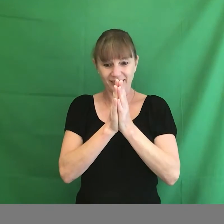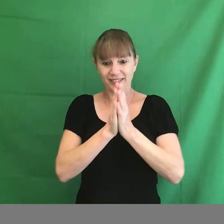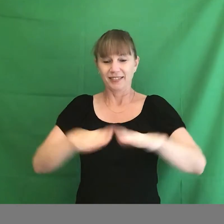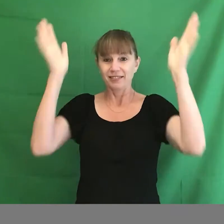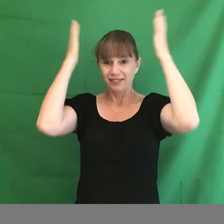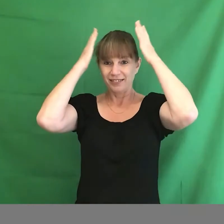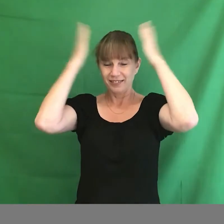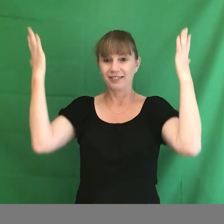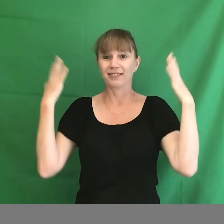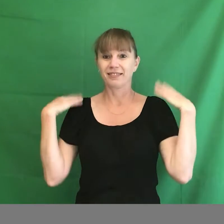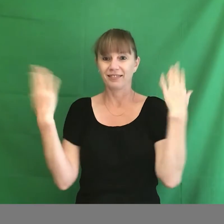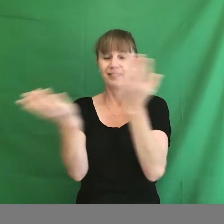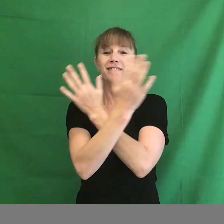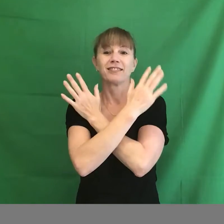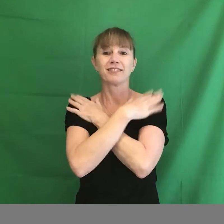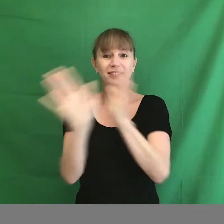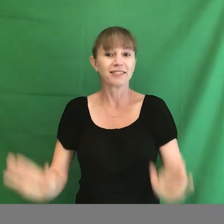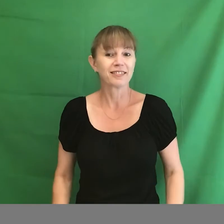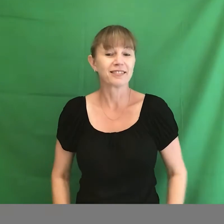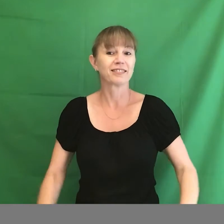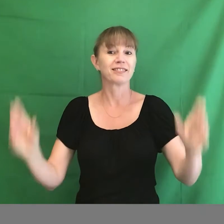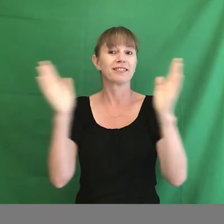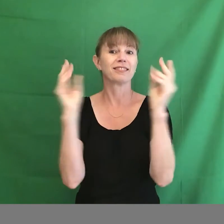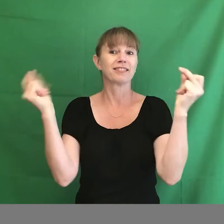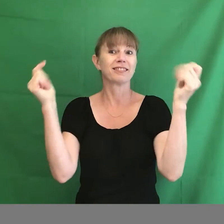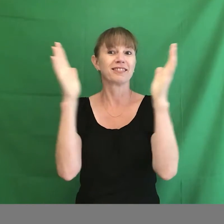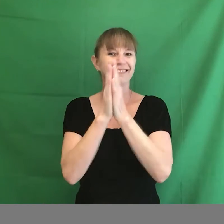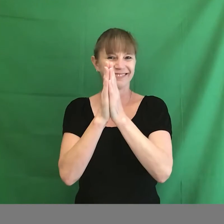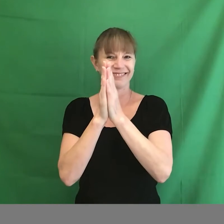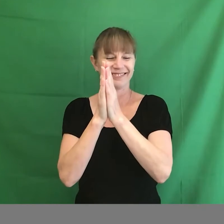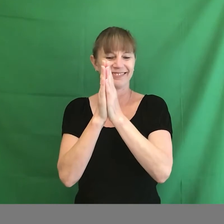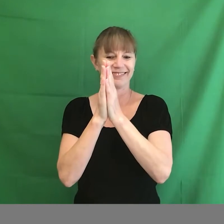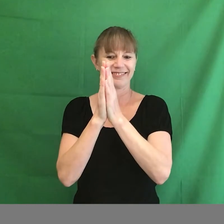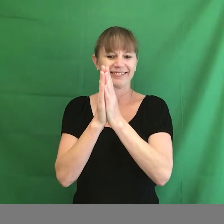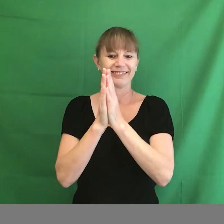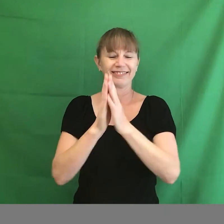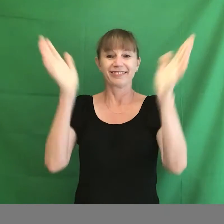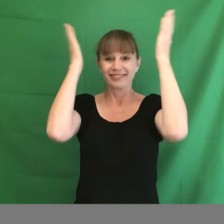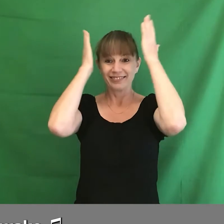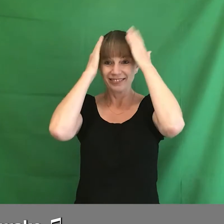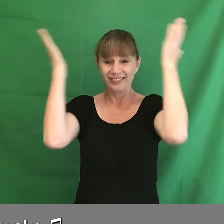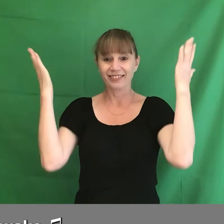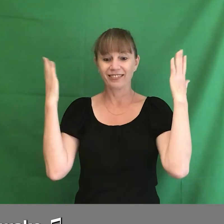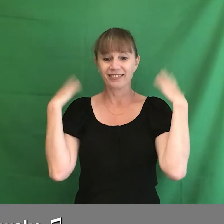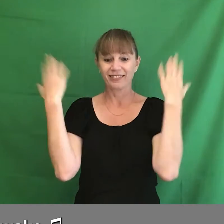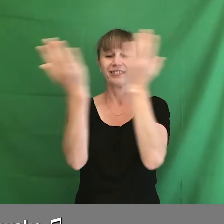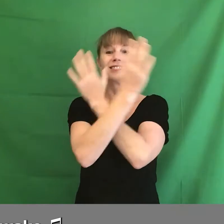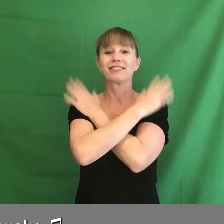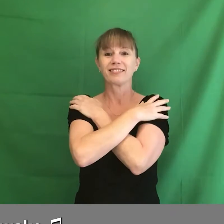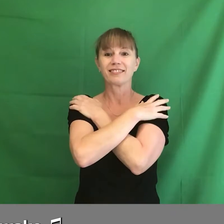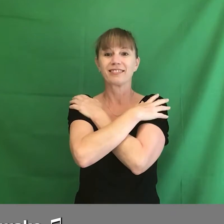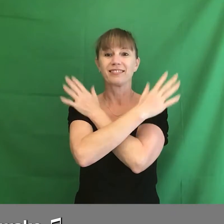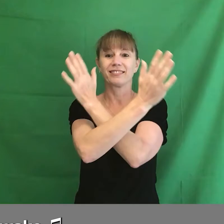enthusiastic. I'm alive, alert, awake, enthusiastic. I'm